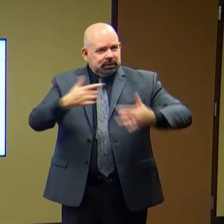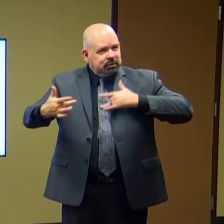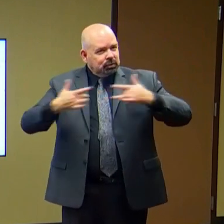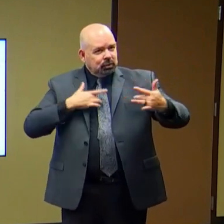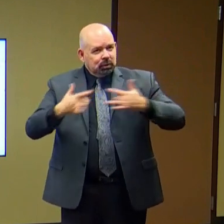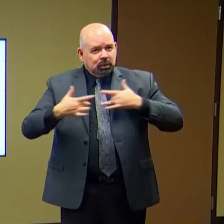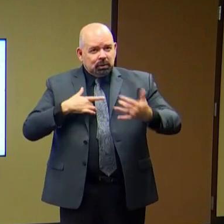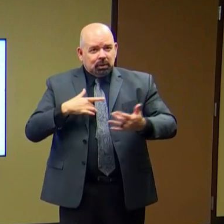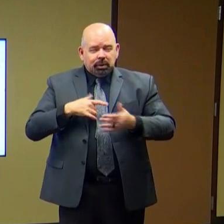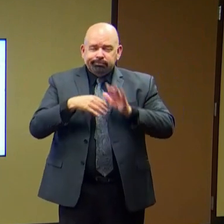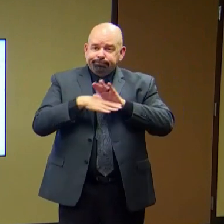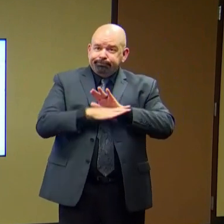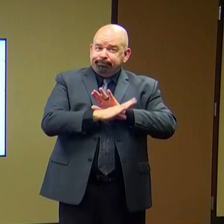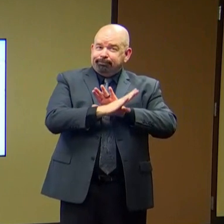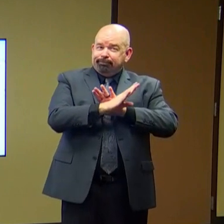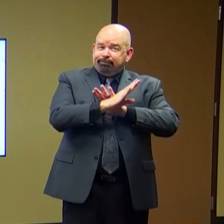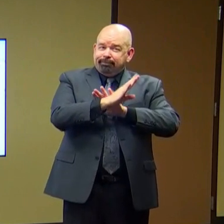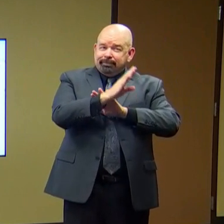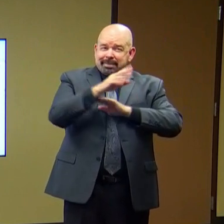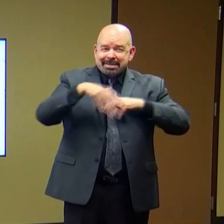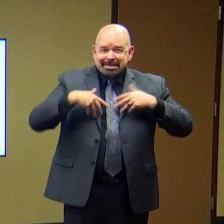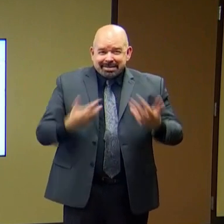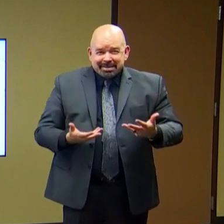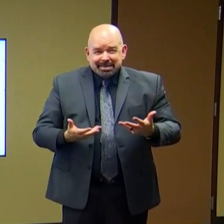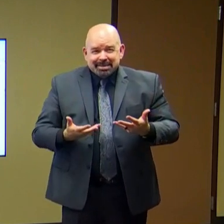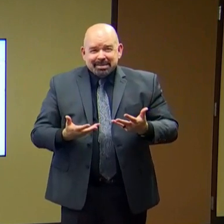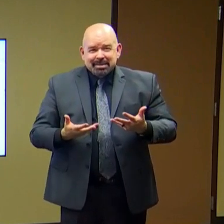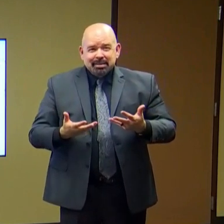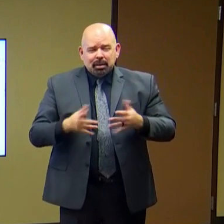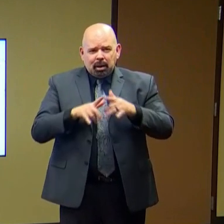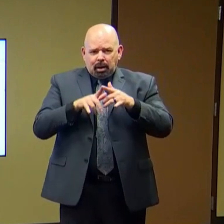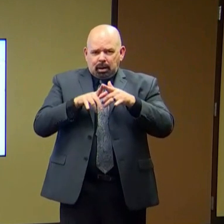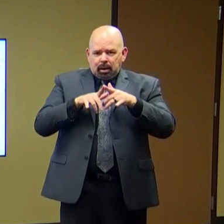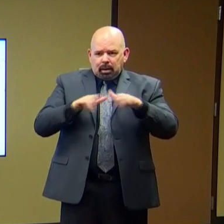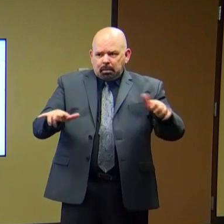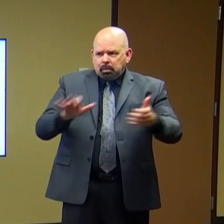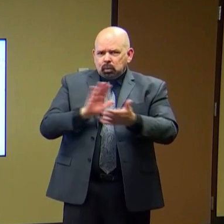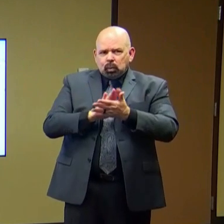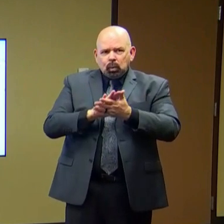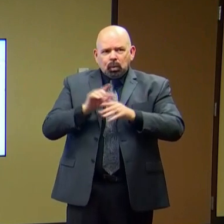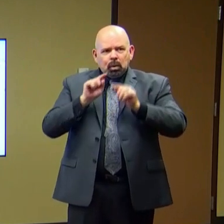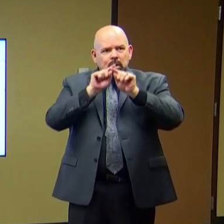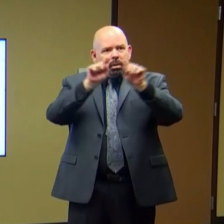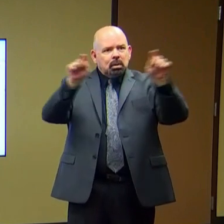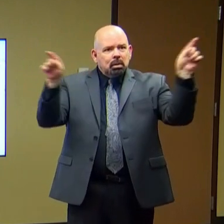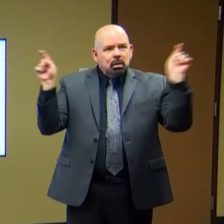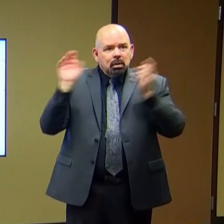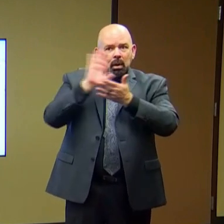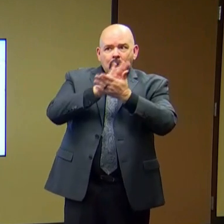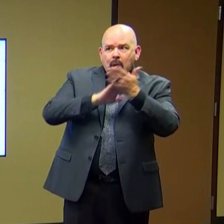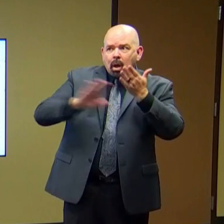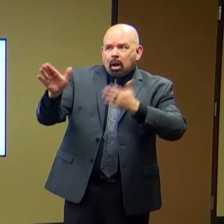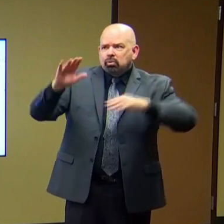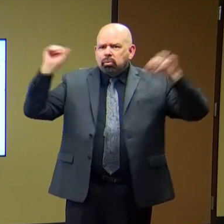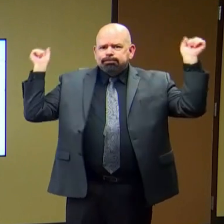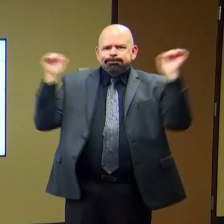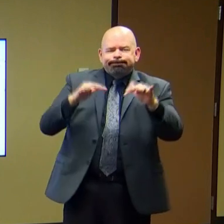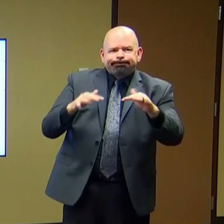up, because this is at the same time that we're having schools open, that we're having colleges come back, that we're